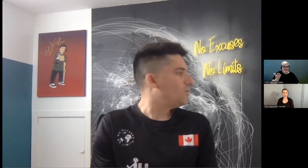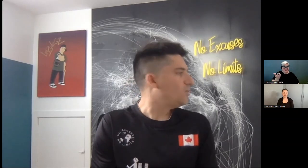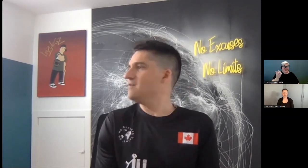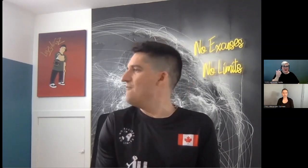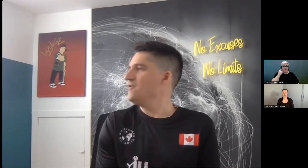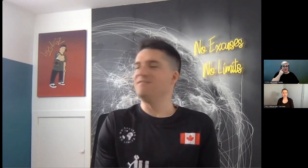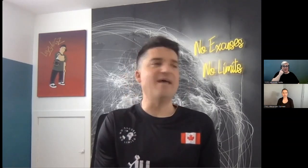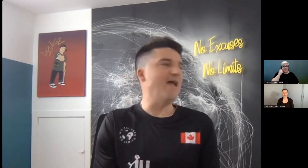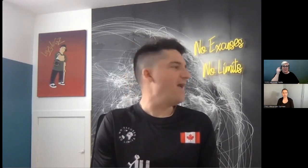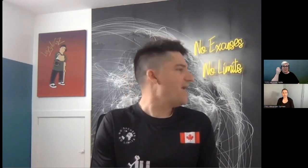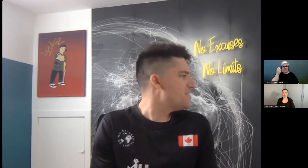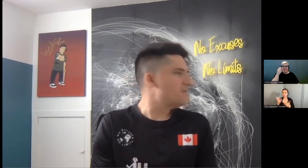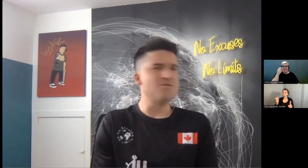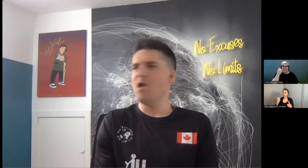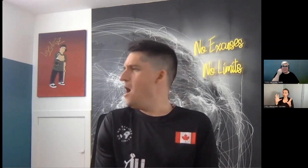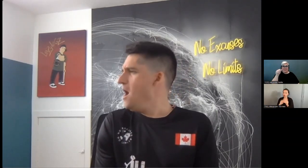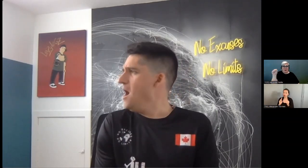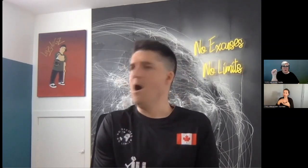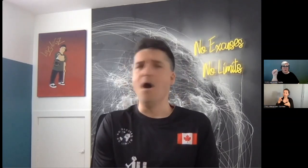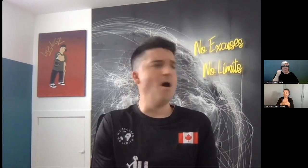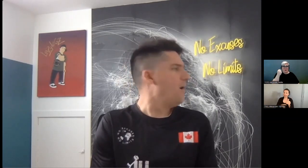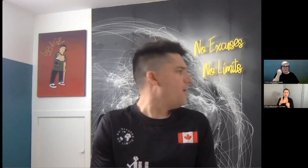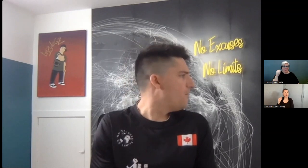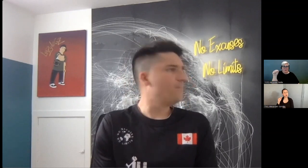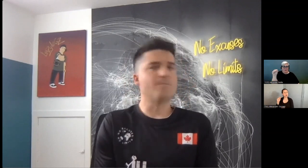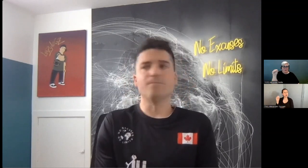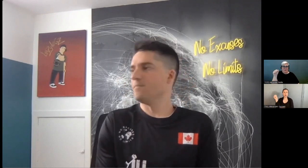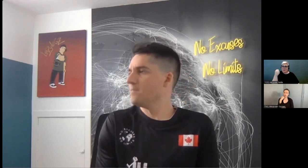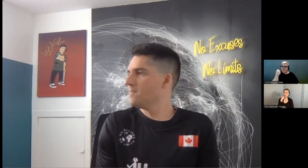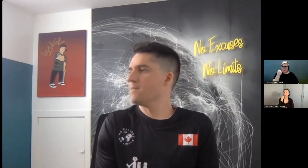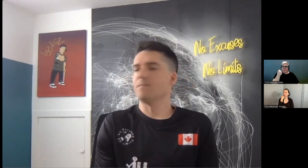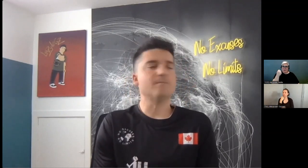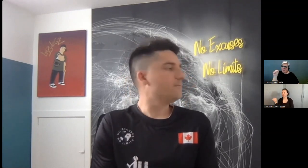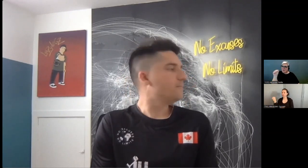We want this conference to end. No.